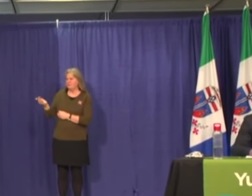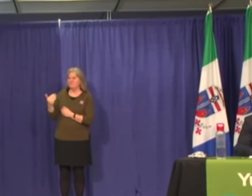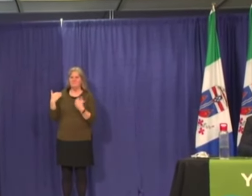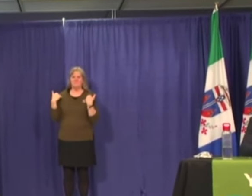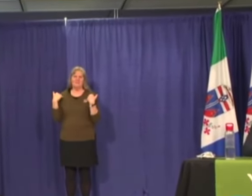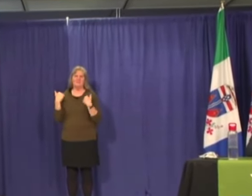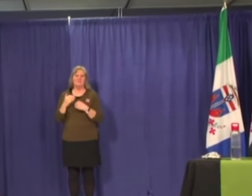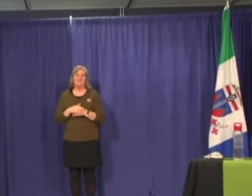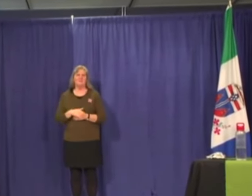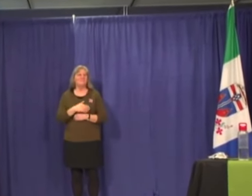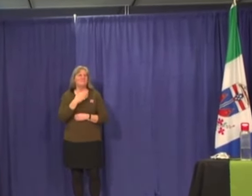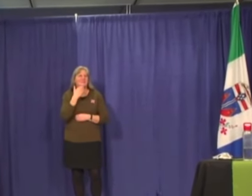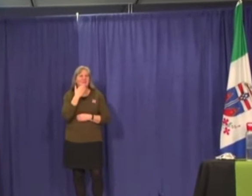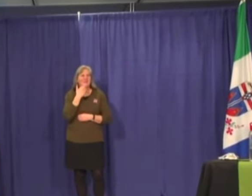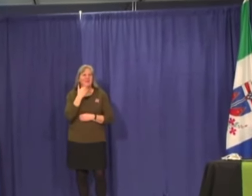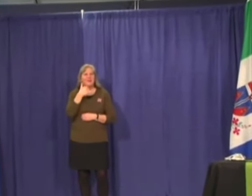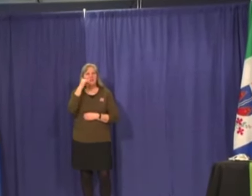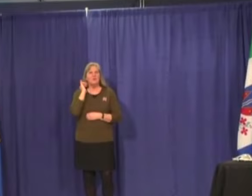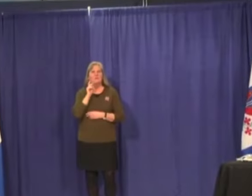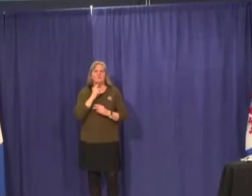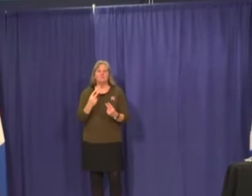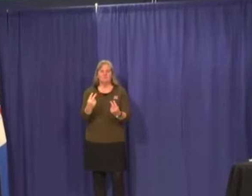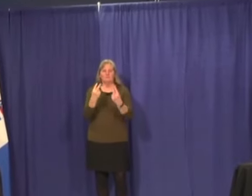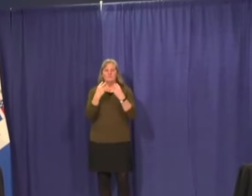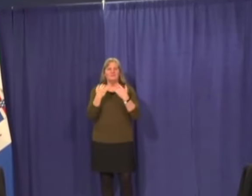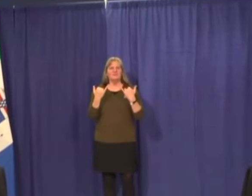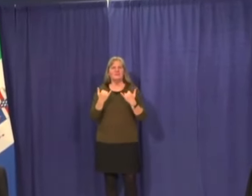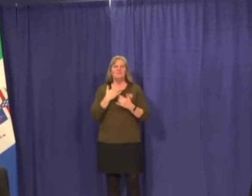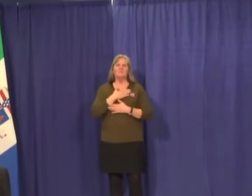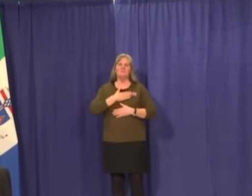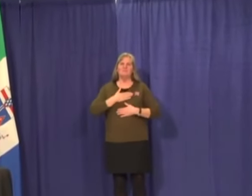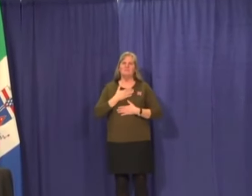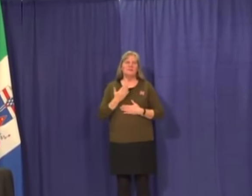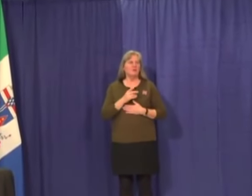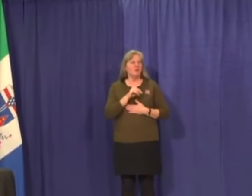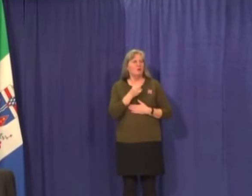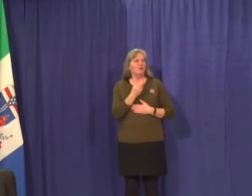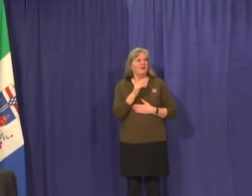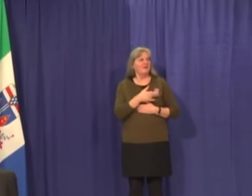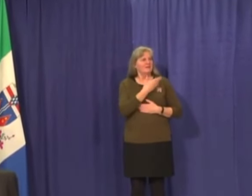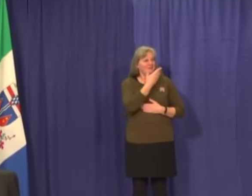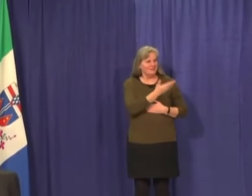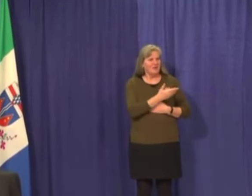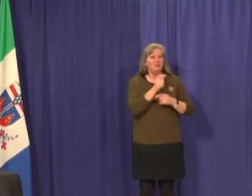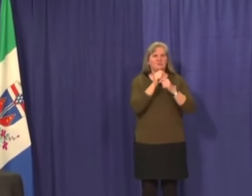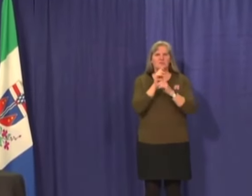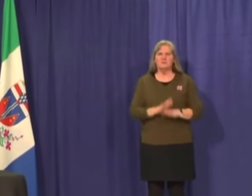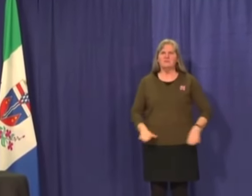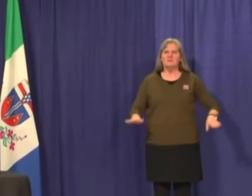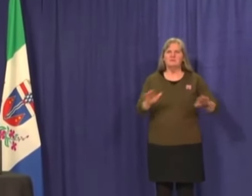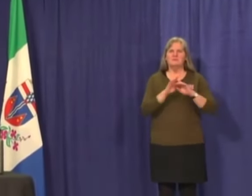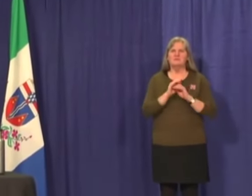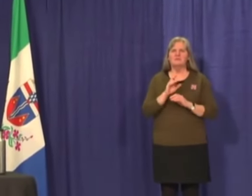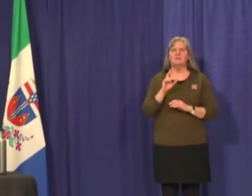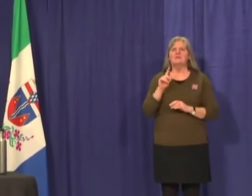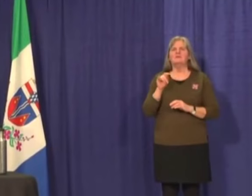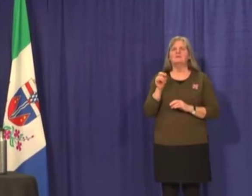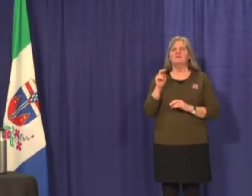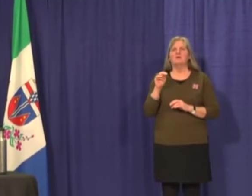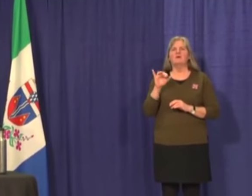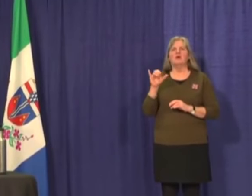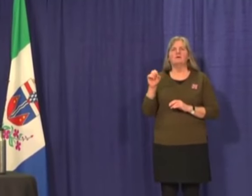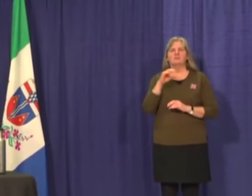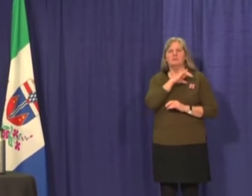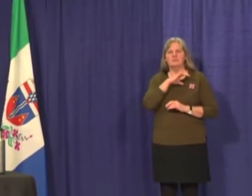And thank you Yukoners for joining us today. I'm pleased to be here with Dr. Hanley on the traditional territory of the Ta'an Quachin